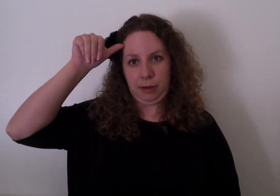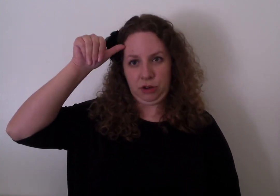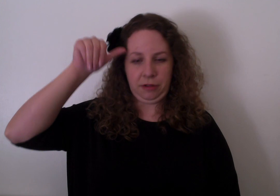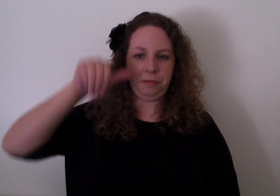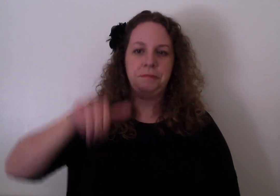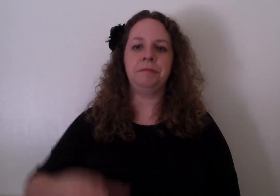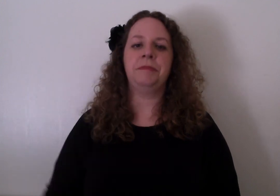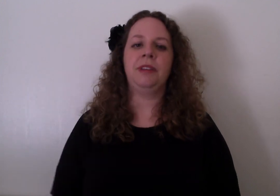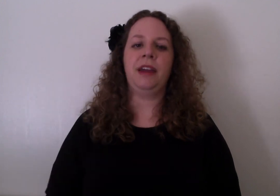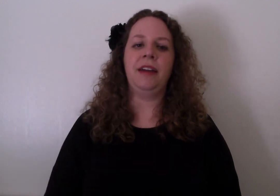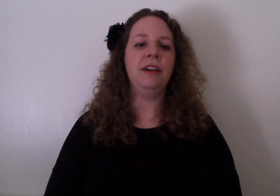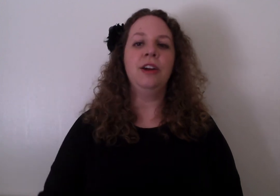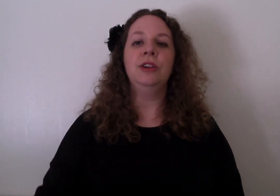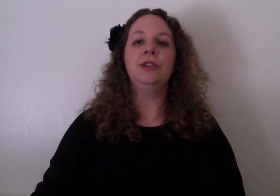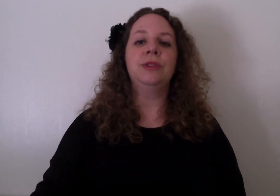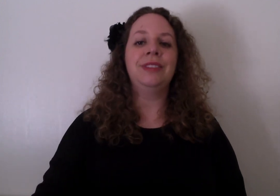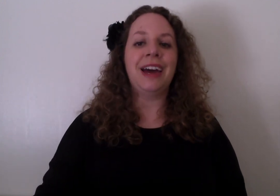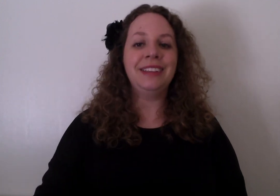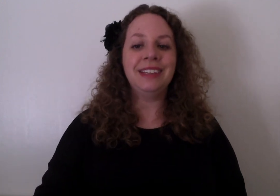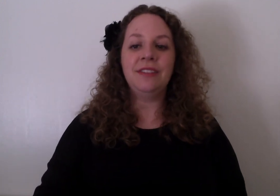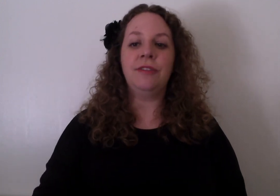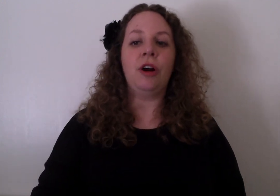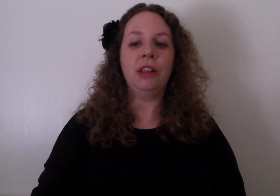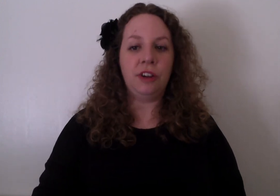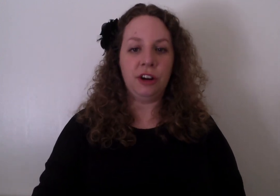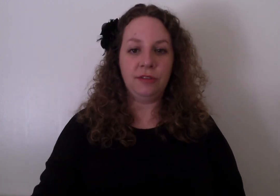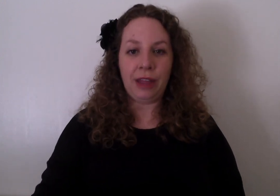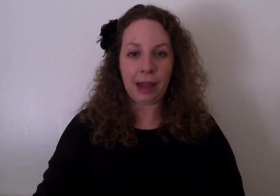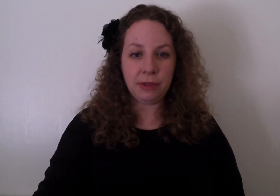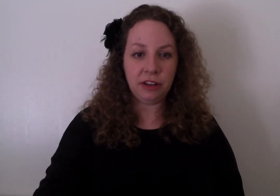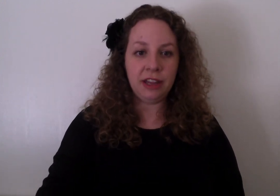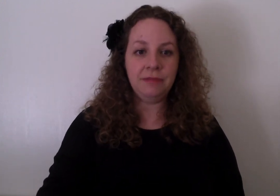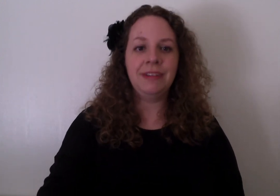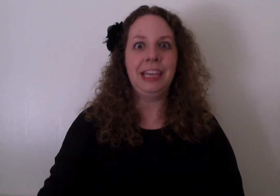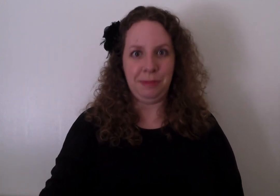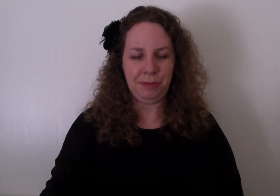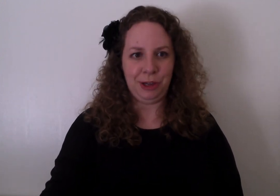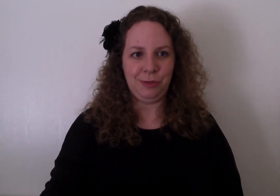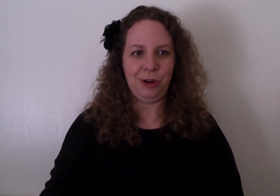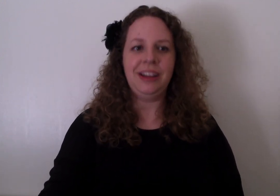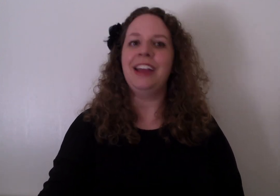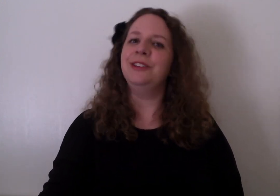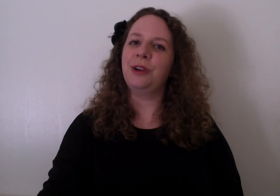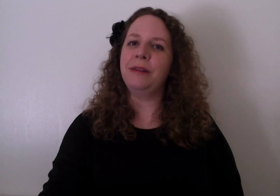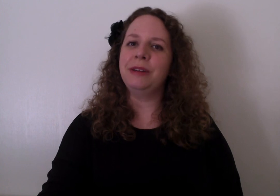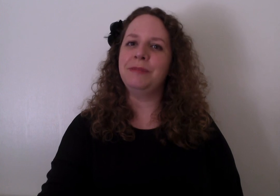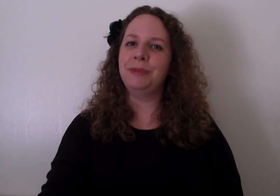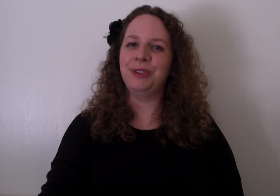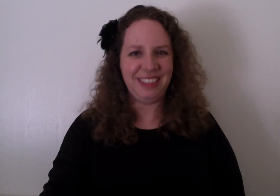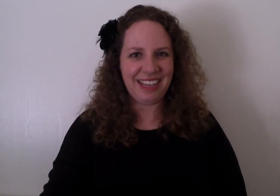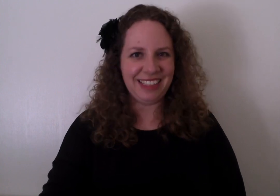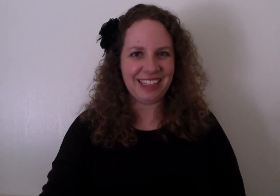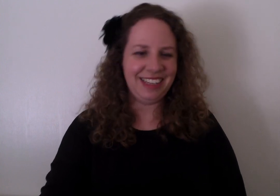stubborn. Okay, so that is it for all of our vocabulary. Keep up the good work and describing people nicely.